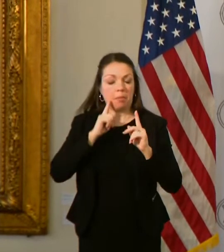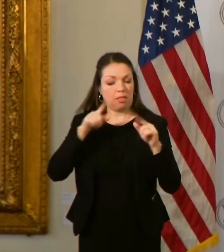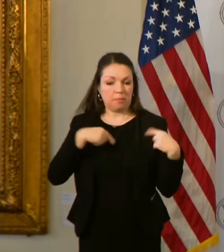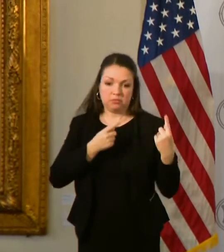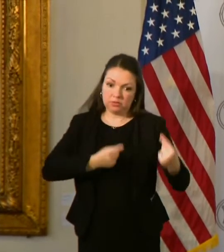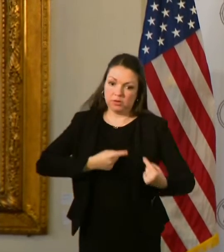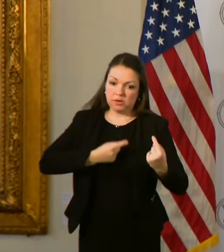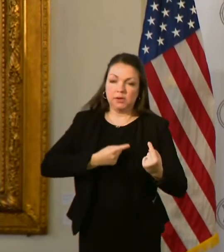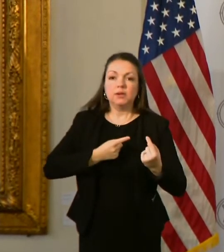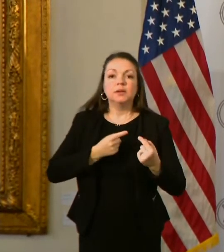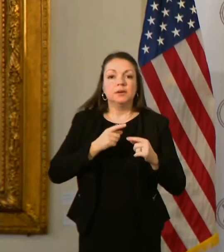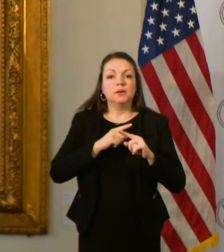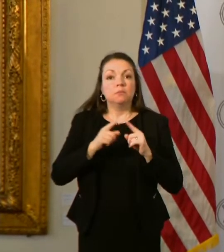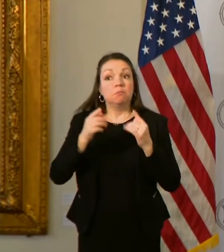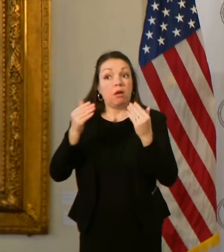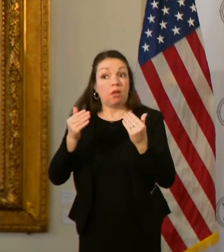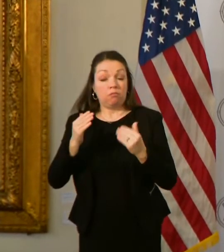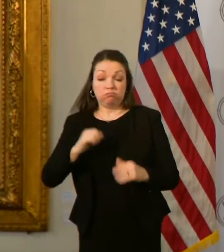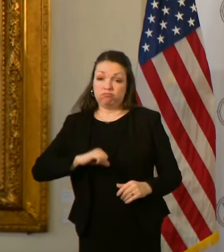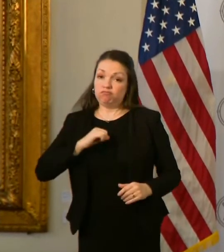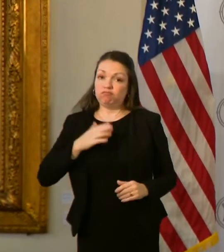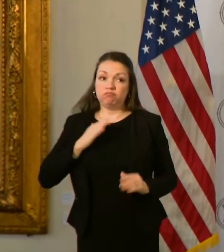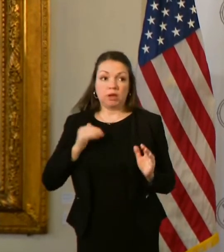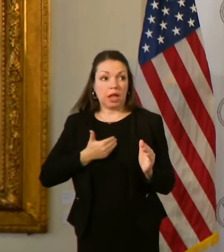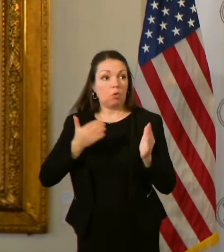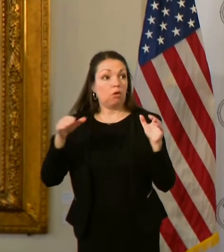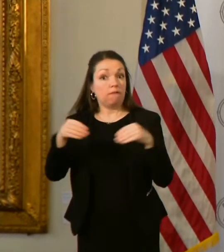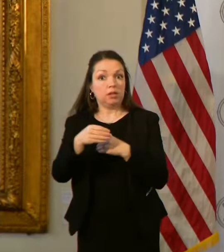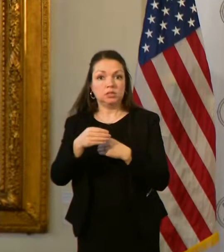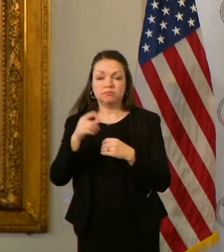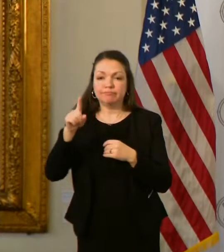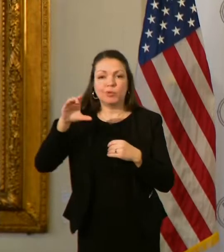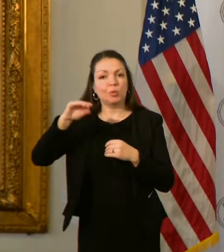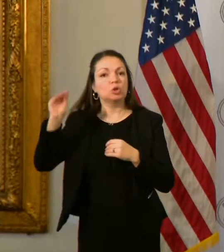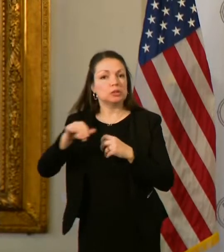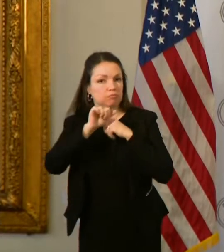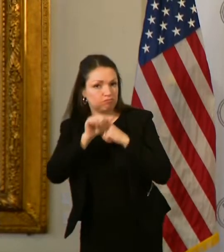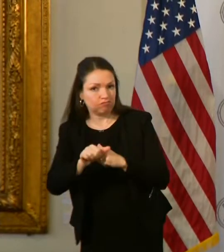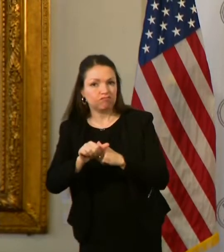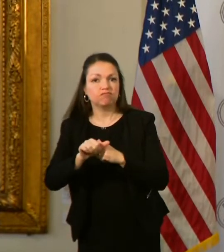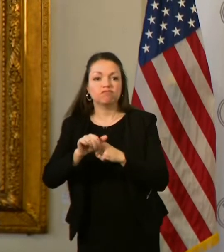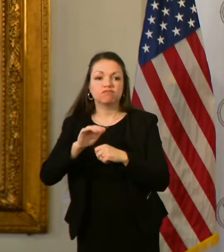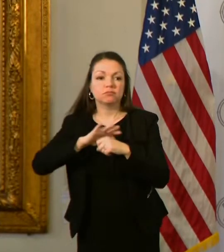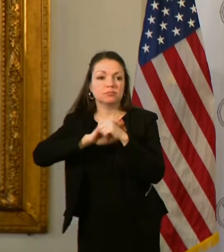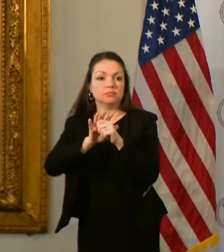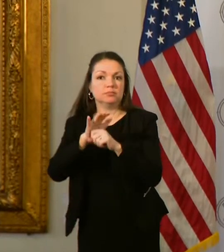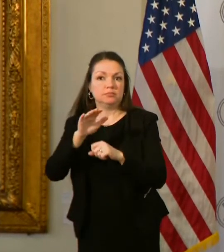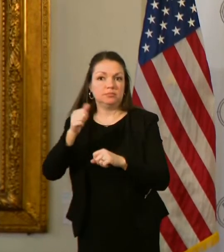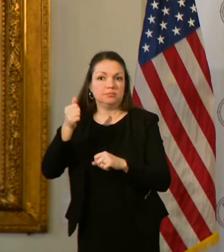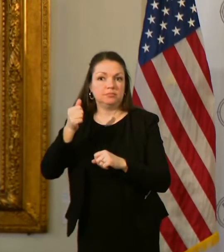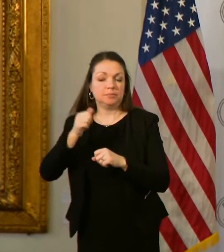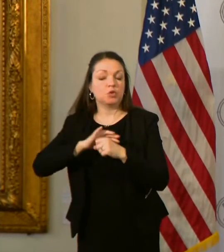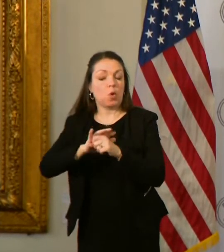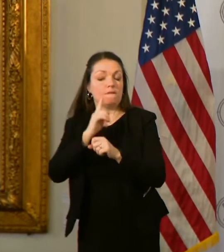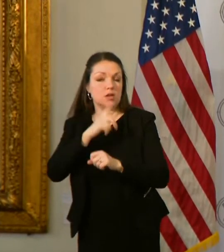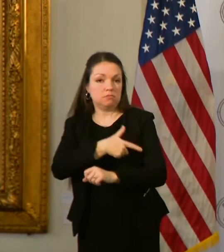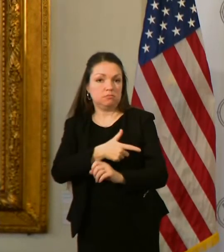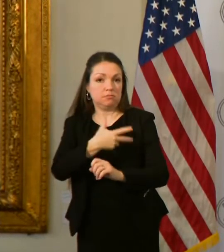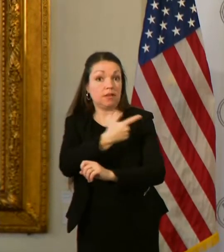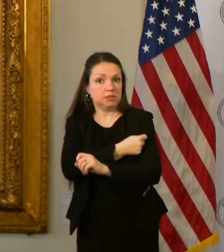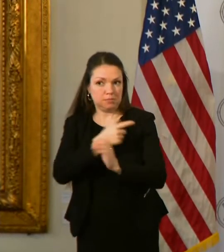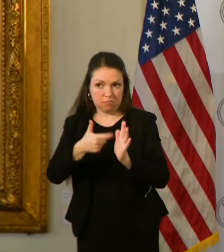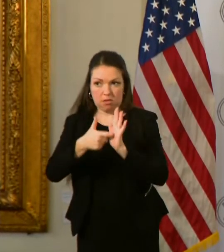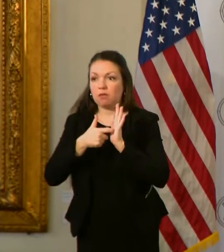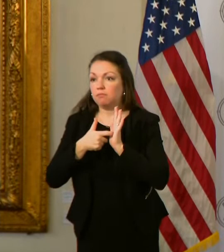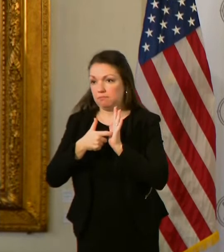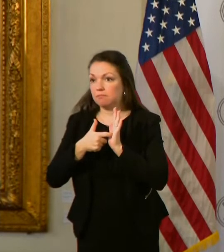that our office is currently 100% in compliance with the COVID-19 mandate. Again,